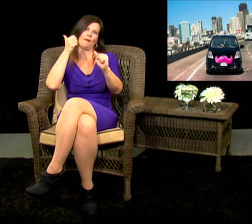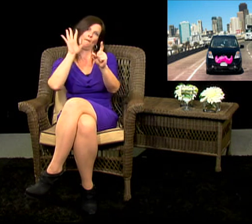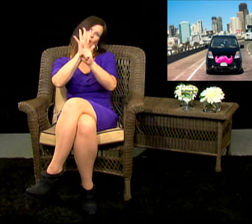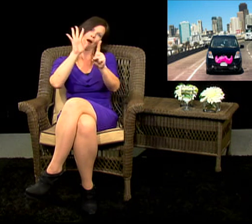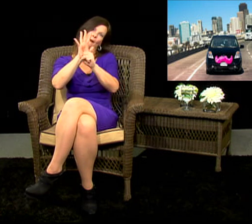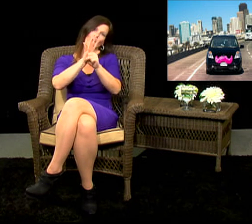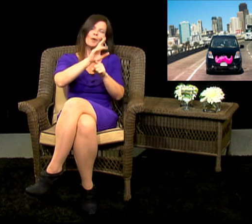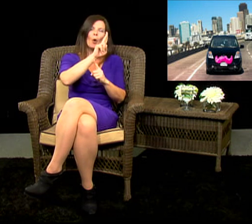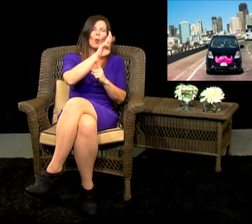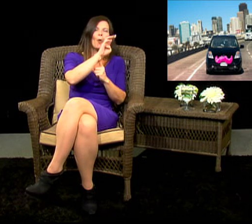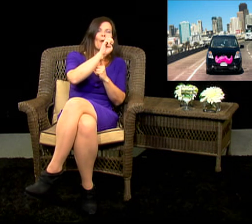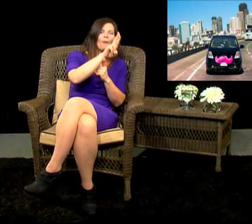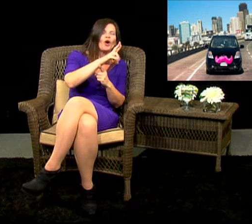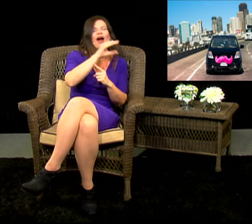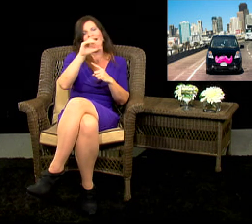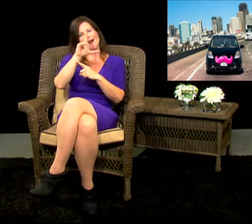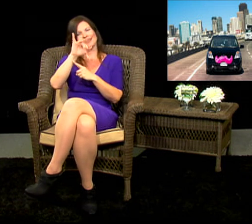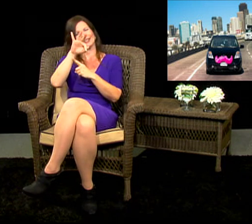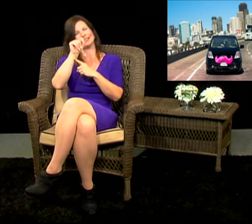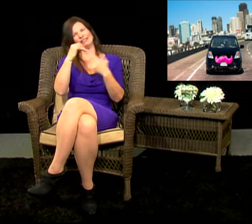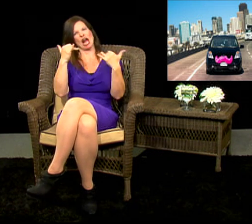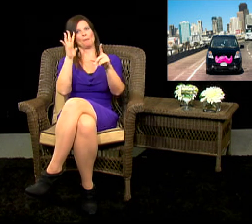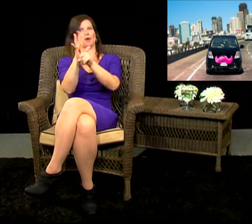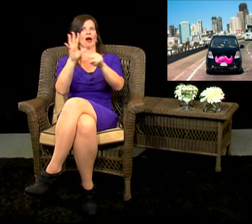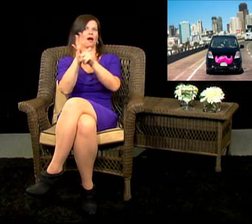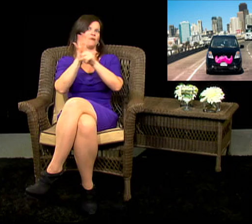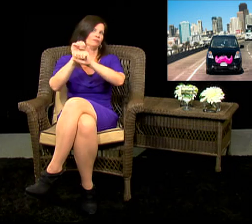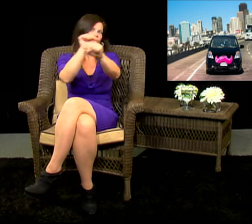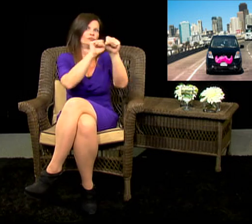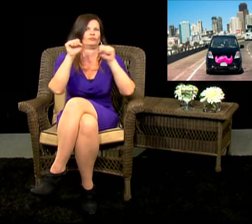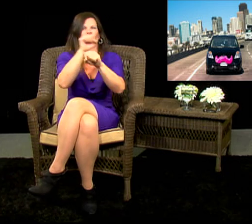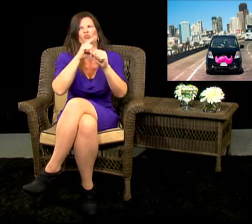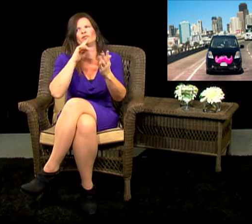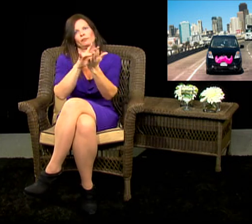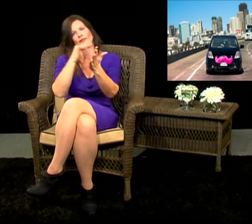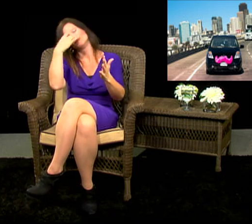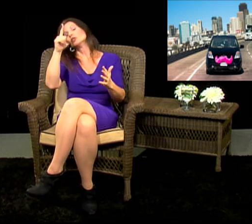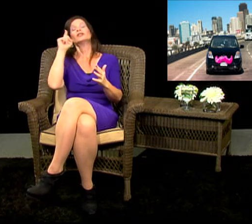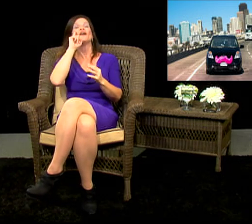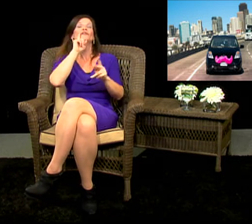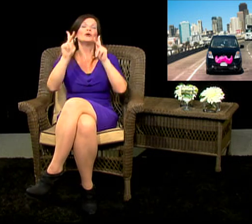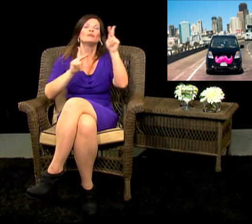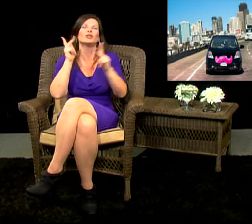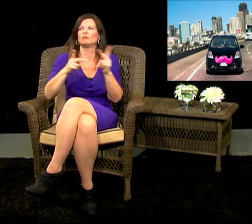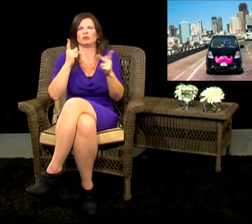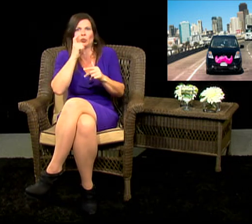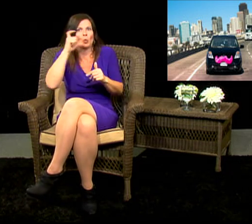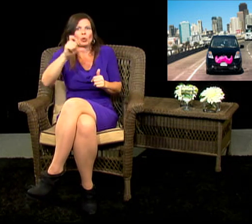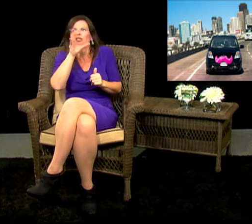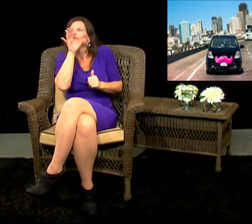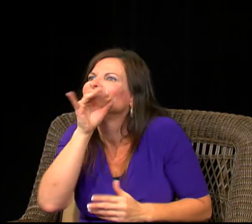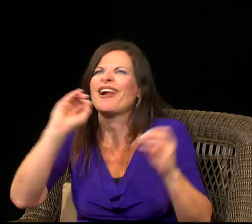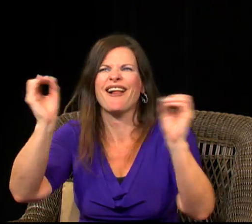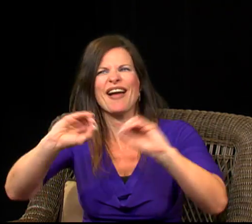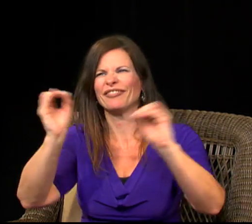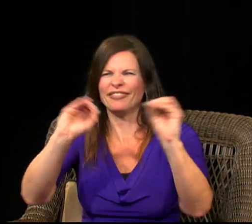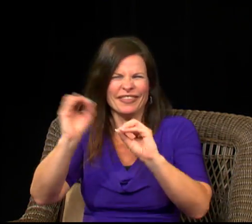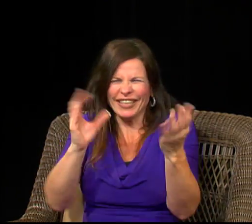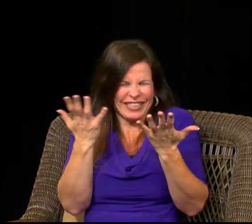about. Lyft, the car service that's a competitor to Uber. Everyone knows about Uber, and this is a